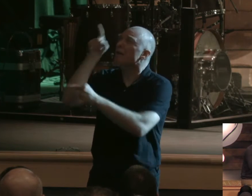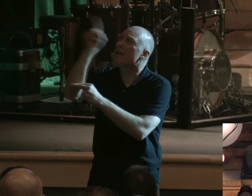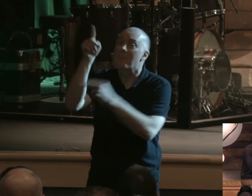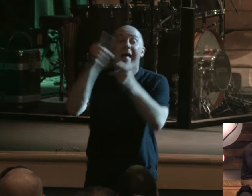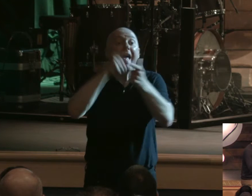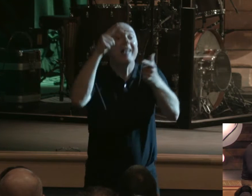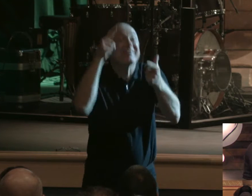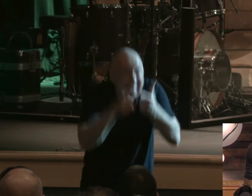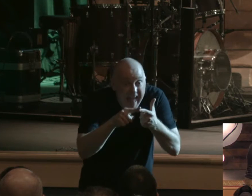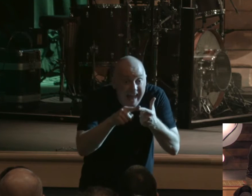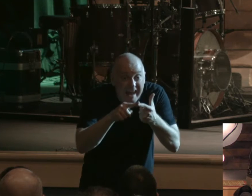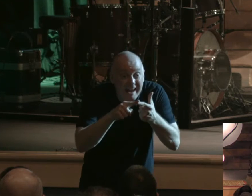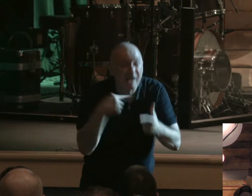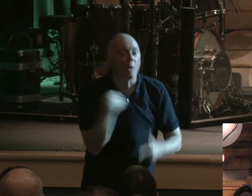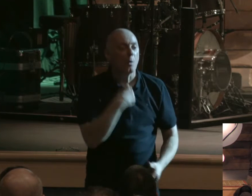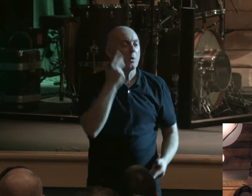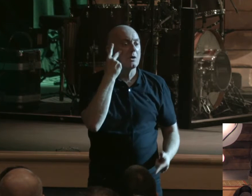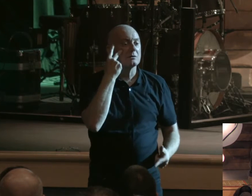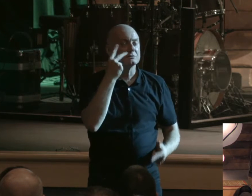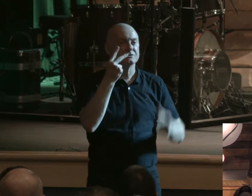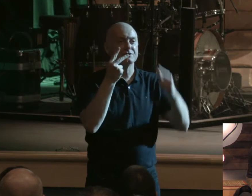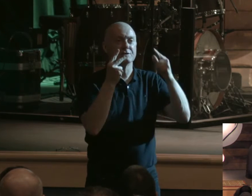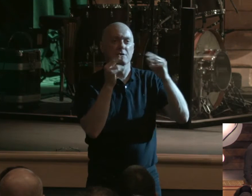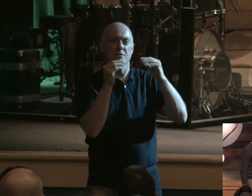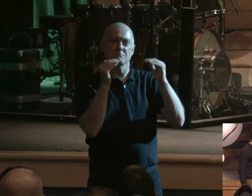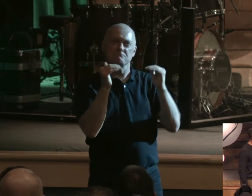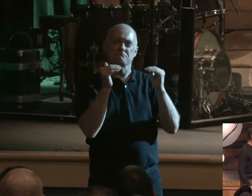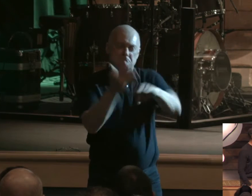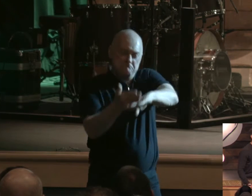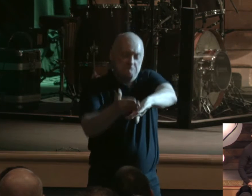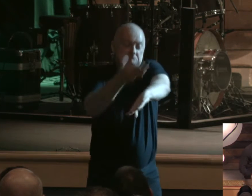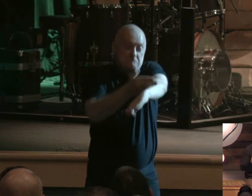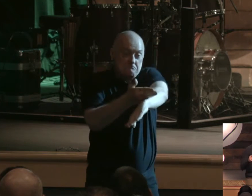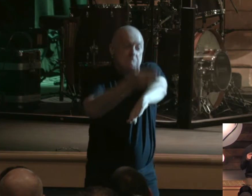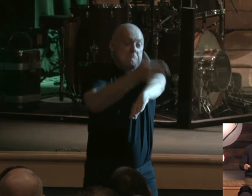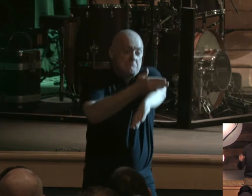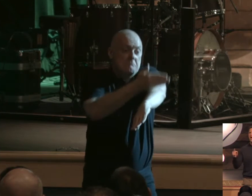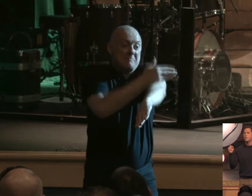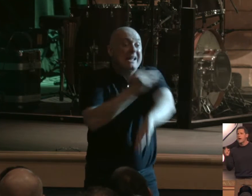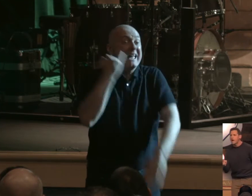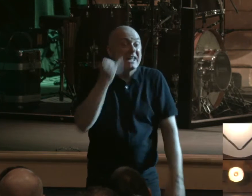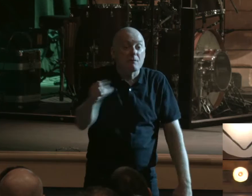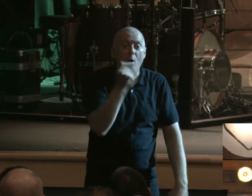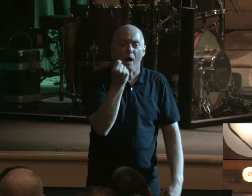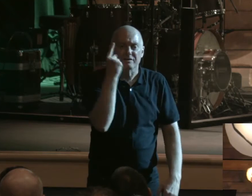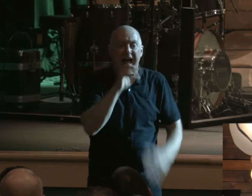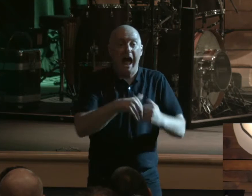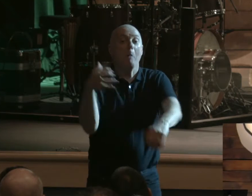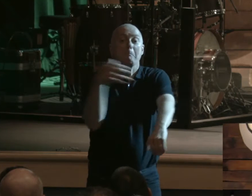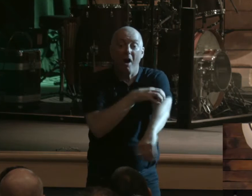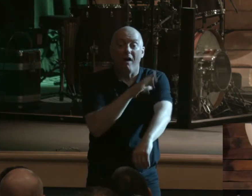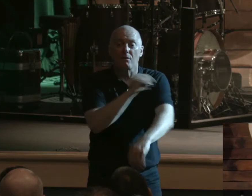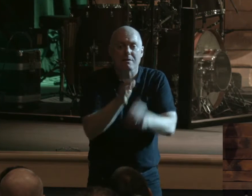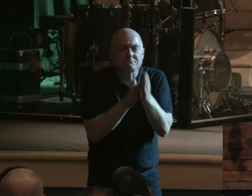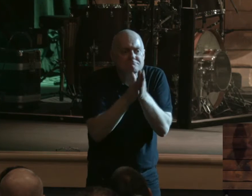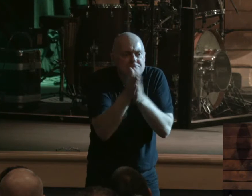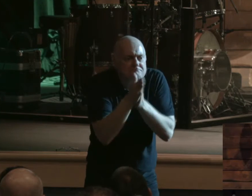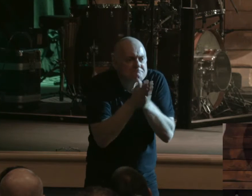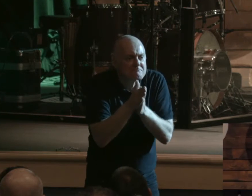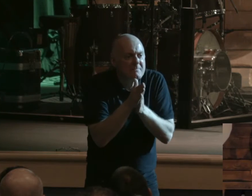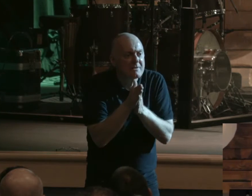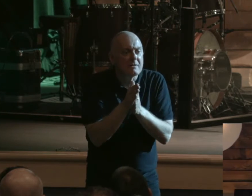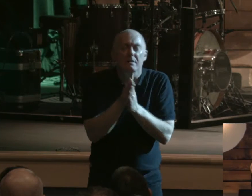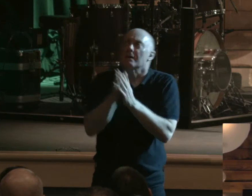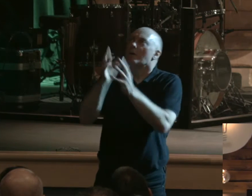because then and only then we will see the highest reaches of sanctification if we understand how powerful and how motivational